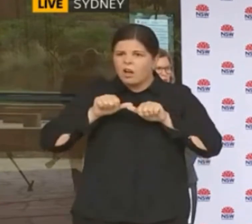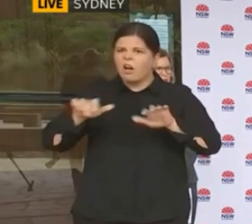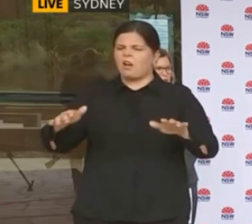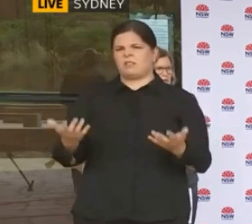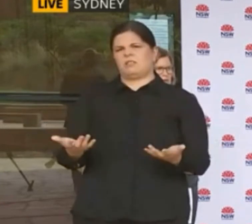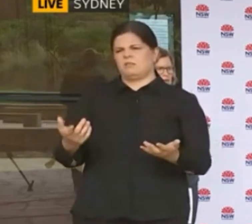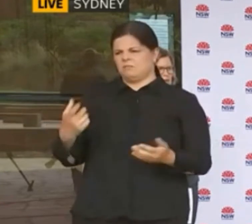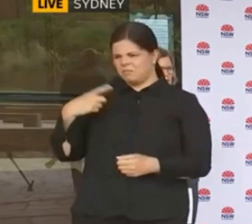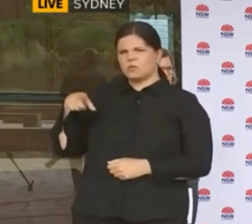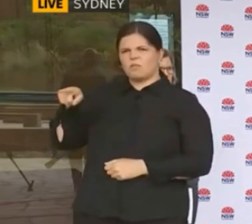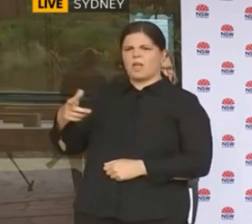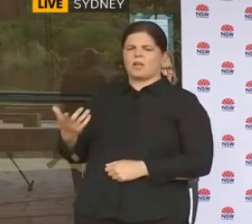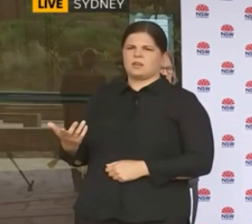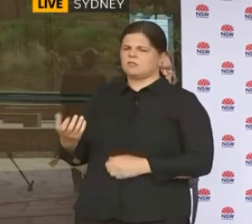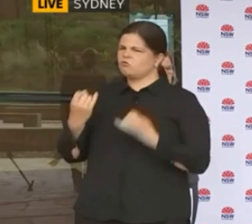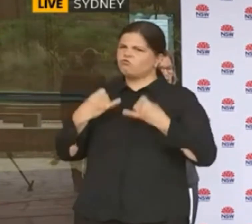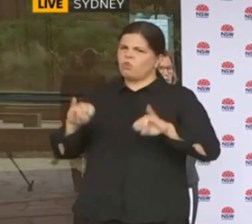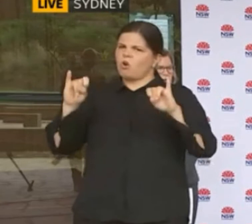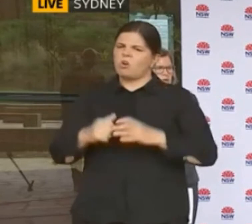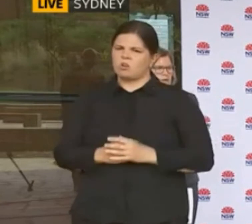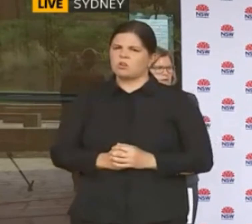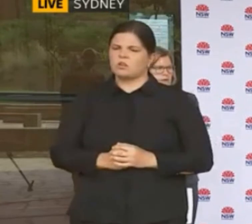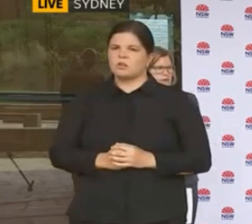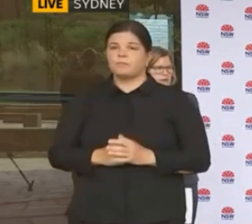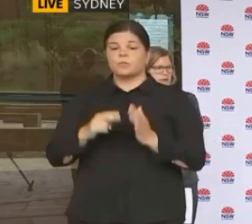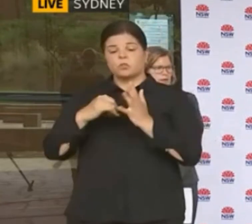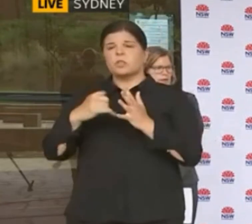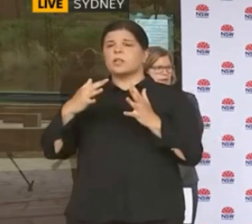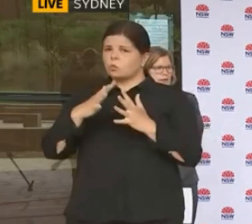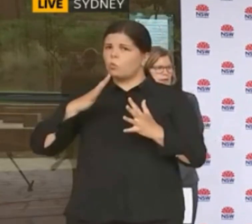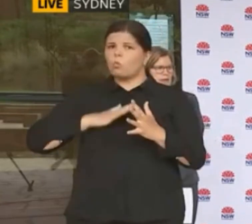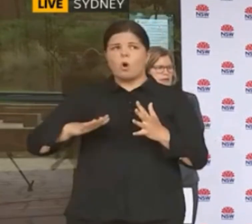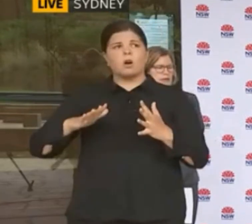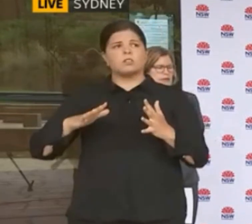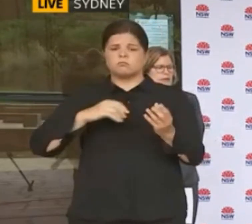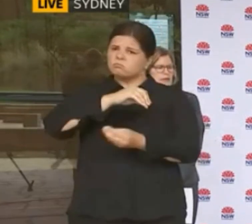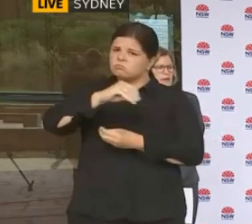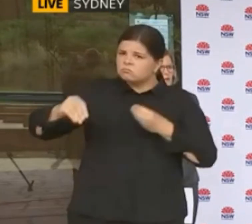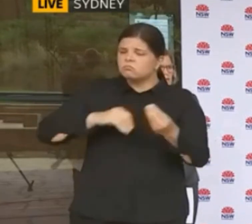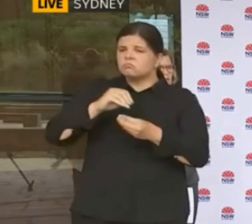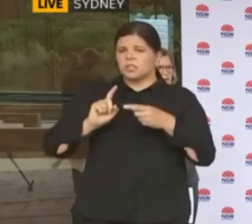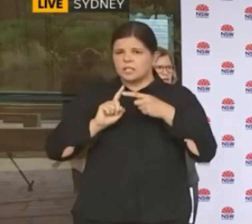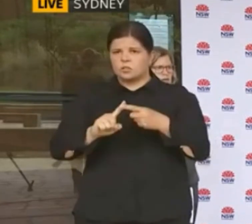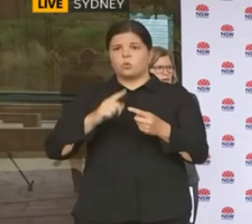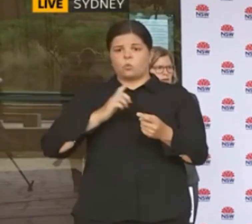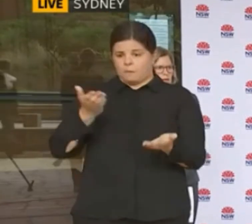has a responsibility to continue to do well, to allow our economy to stay as open as possible, and that's exactly the strategy we've adopted. But we're